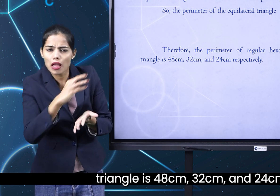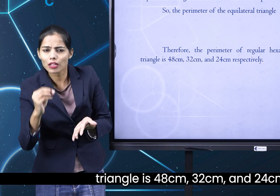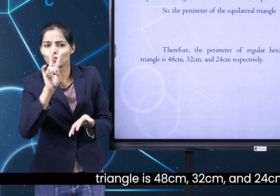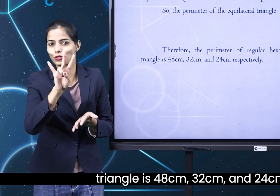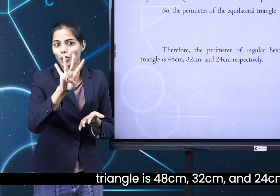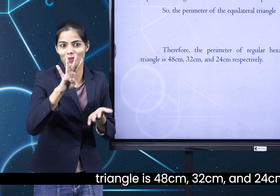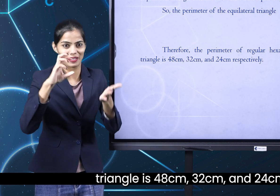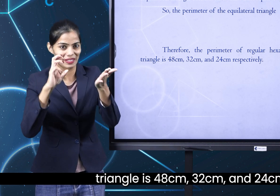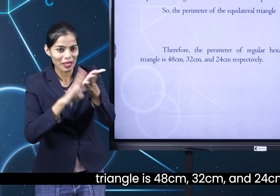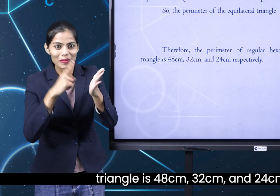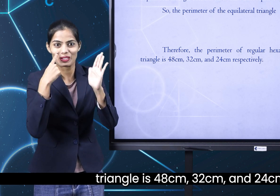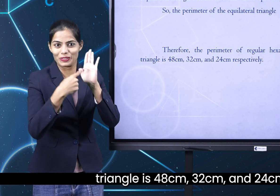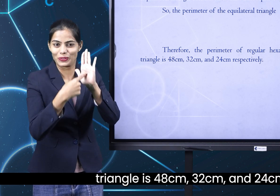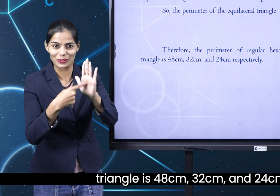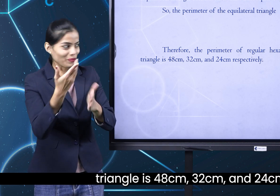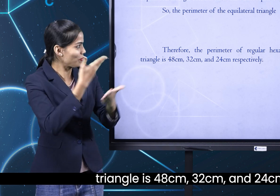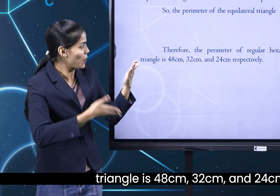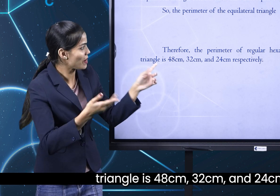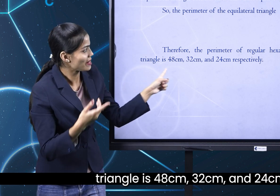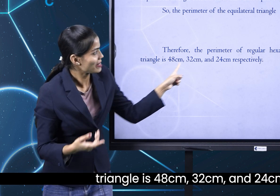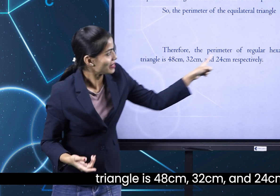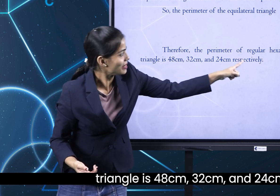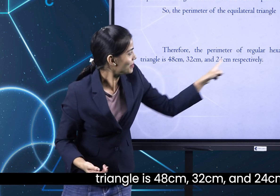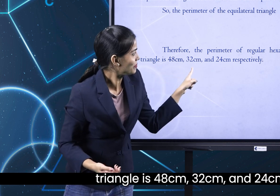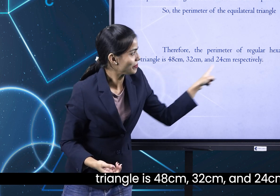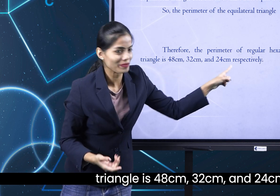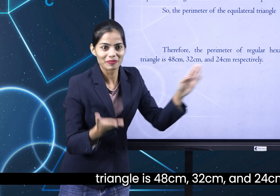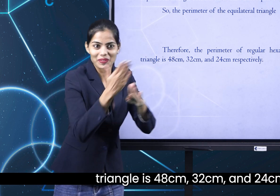cm, 32 cm and 24 cm respectively.